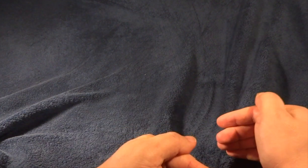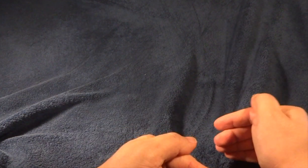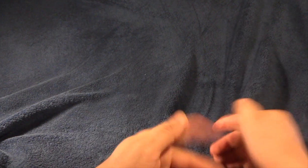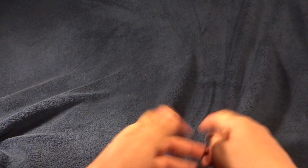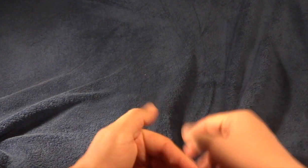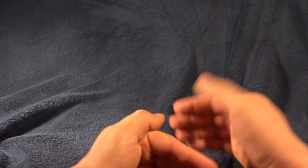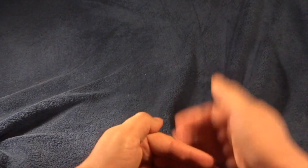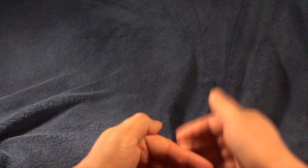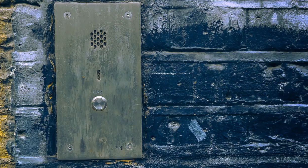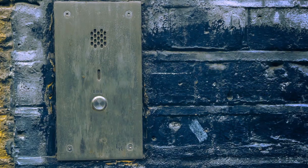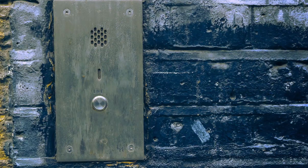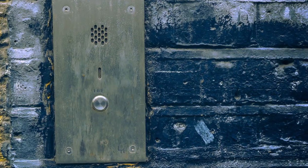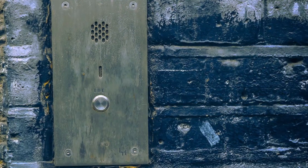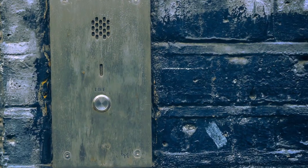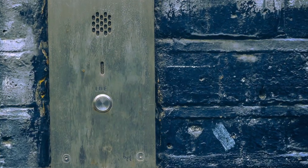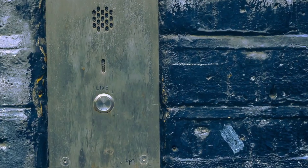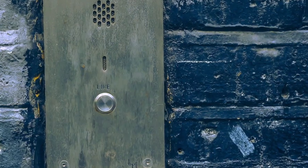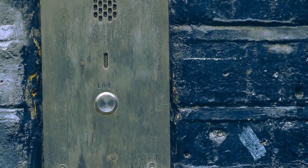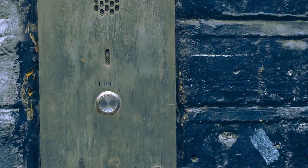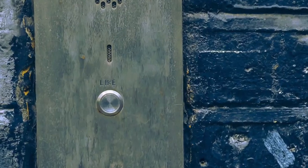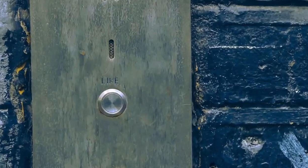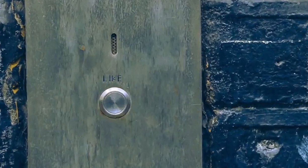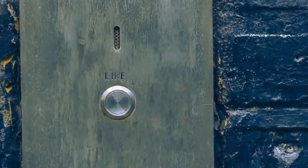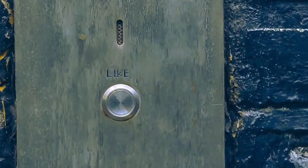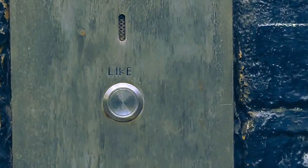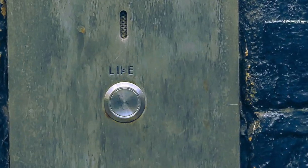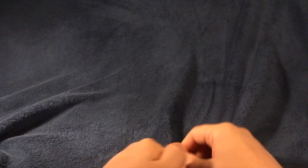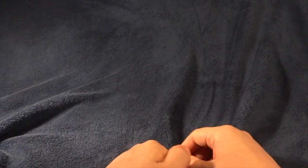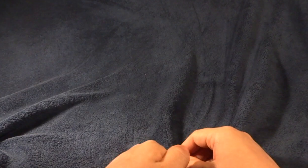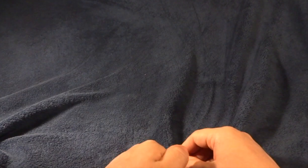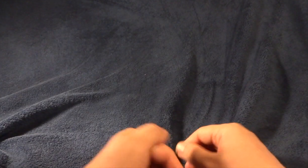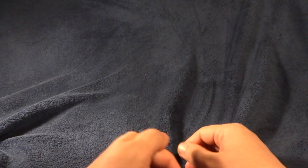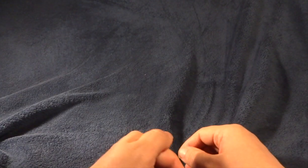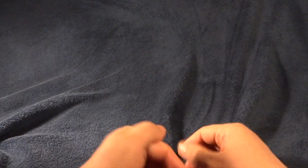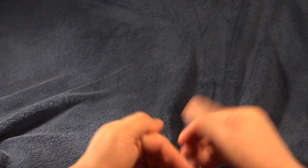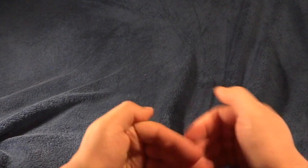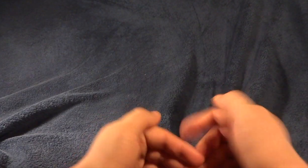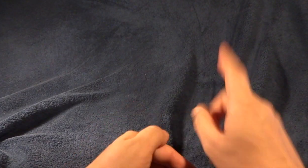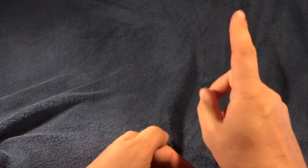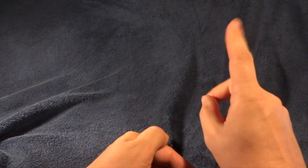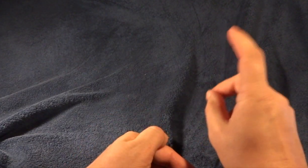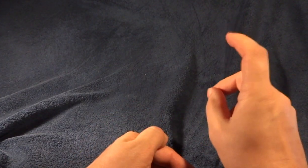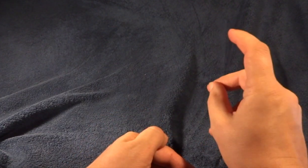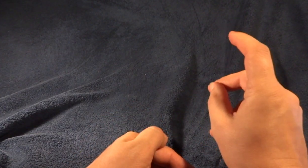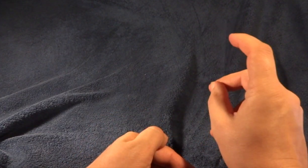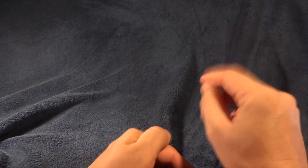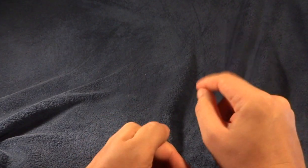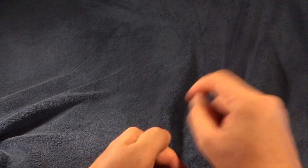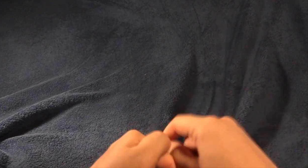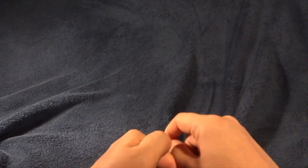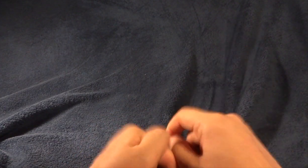and of course liking button, click click, but to me liking button, it feels more